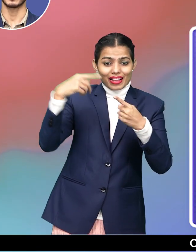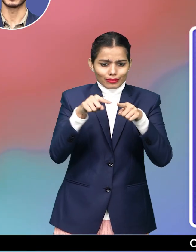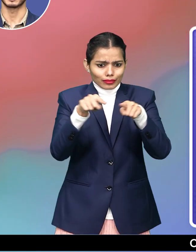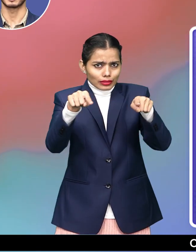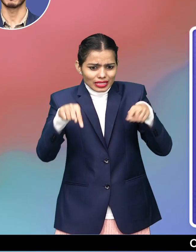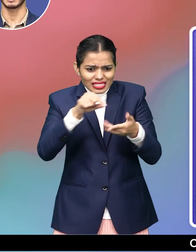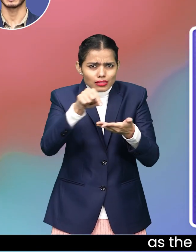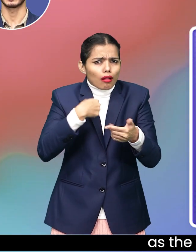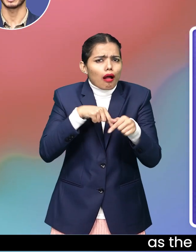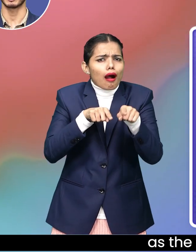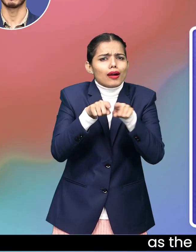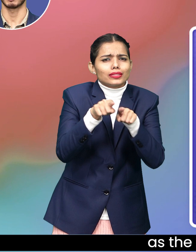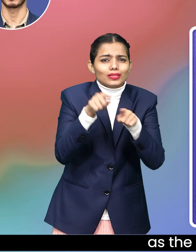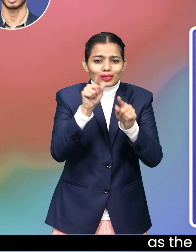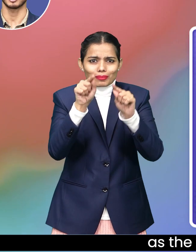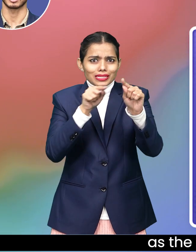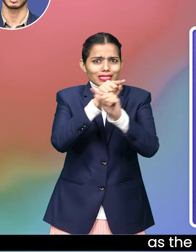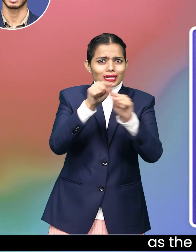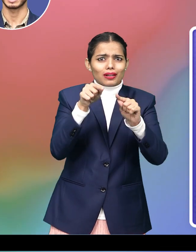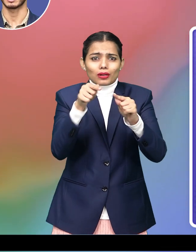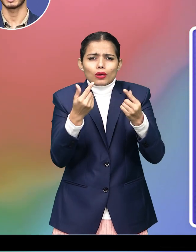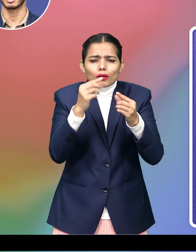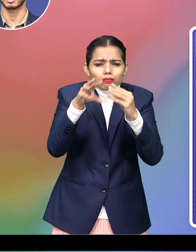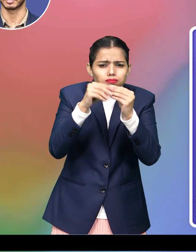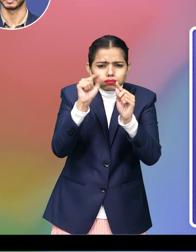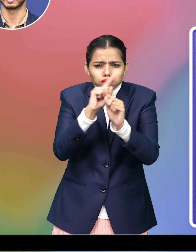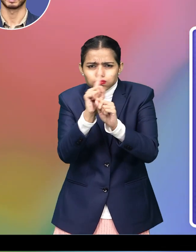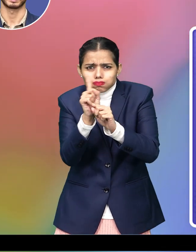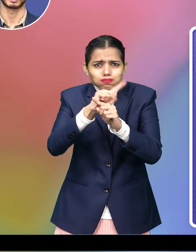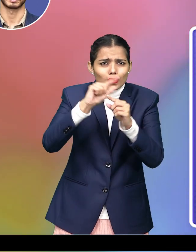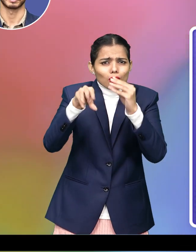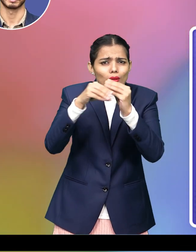Electric current is defined as the rate of flow of charges in a conductor.